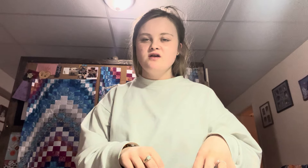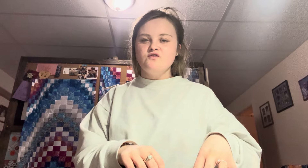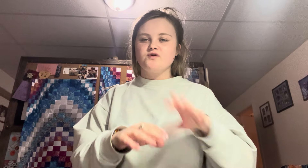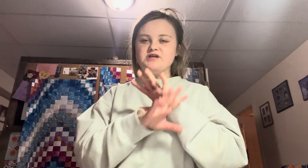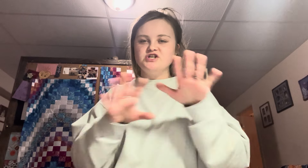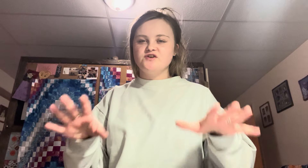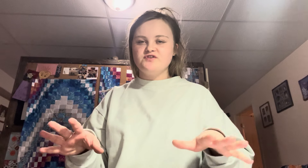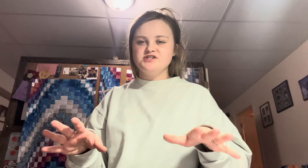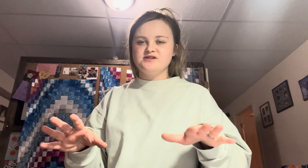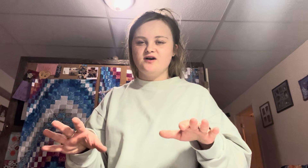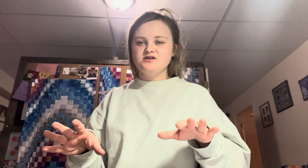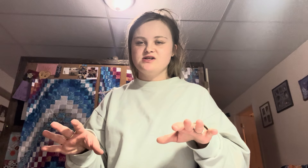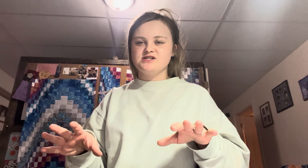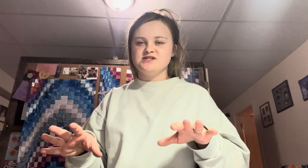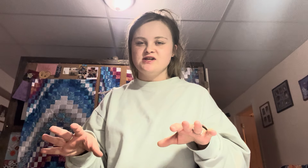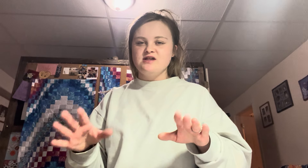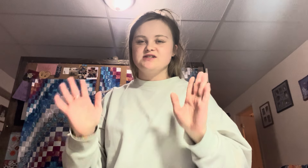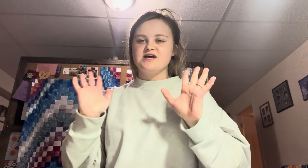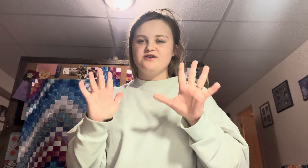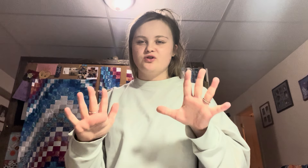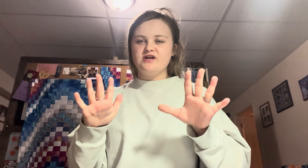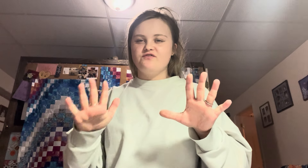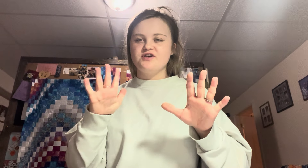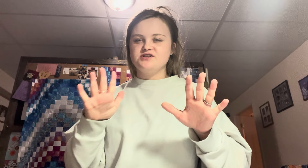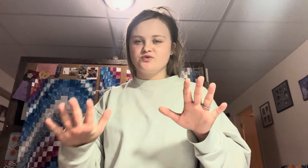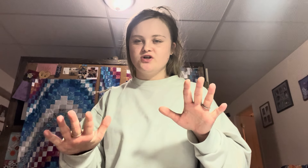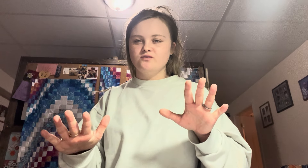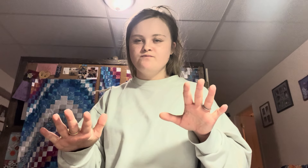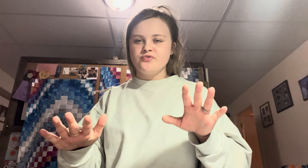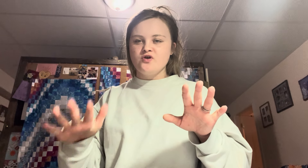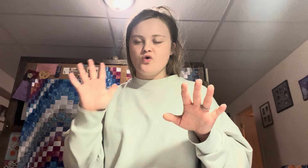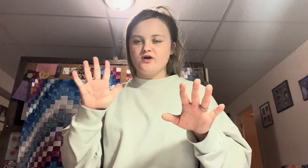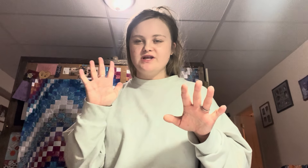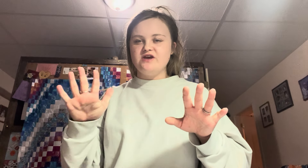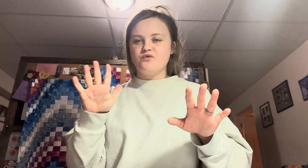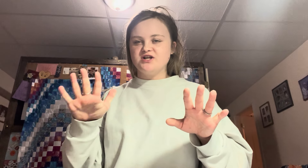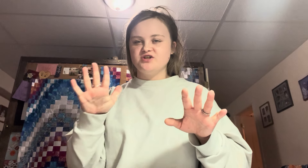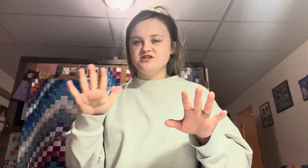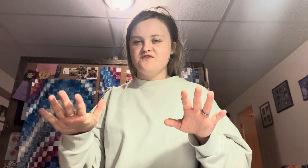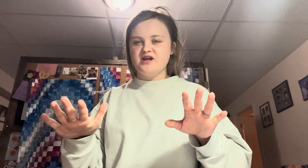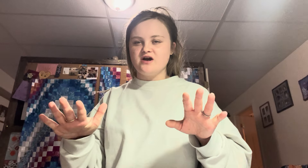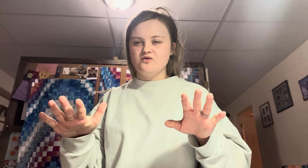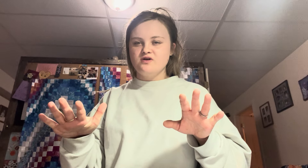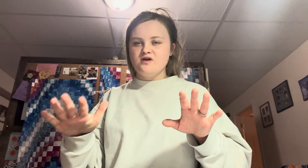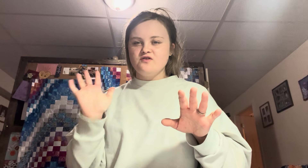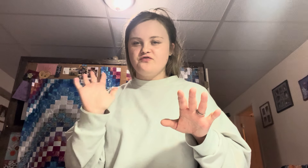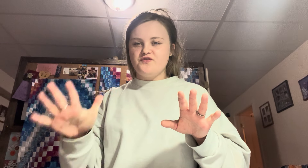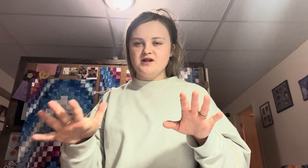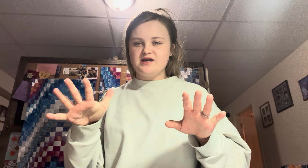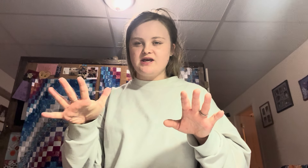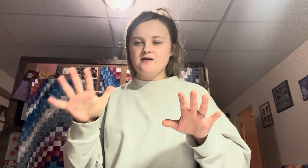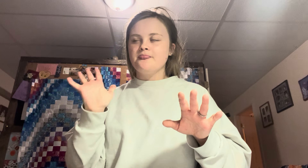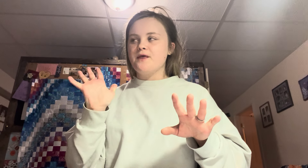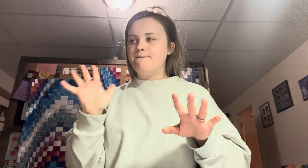from each of these songs is that you'll leave this room or leave watching this video feeling the